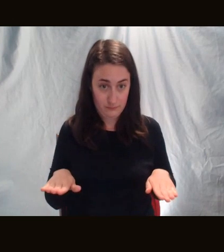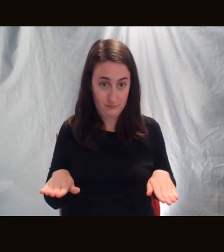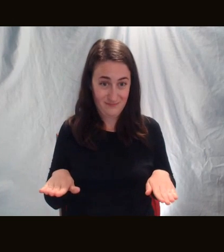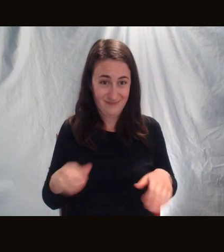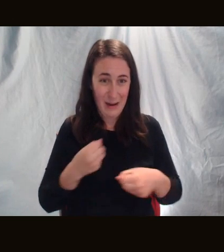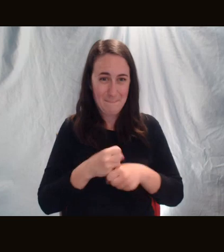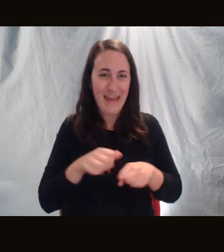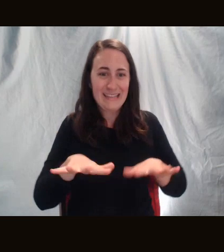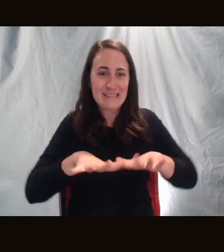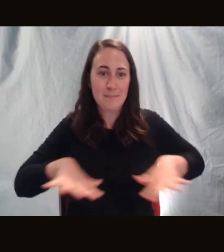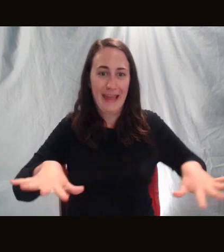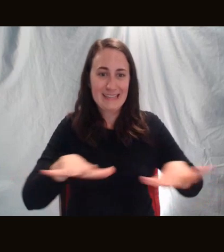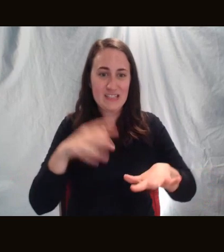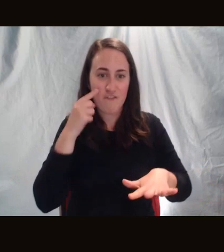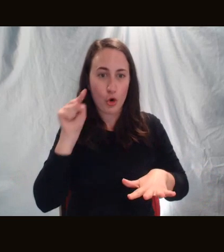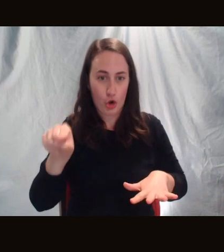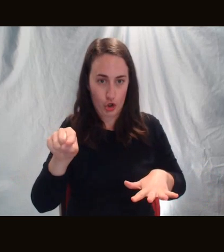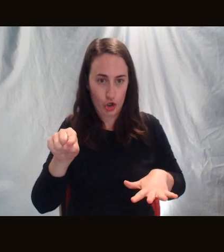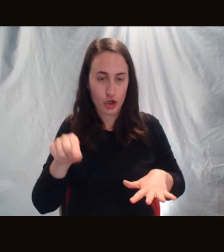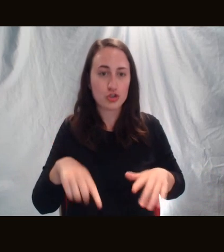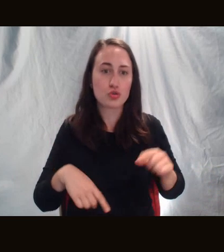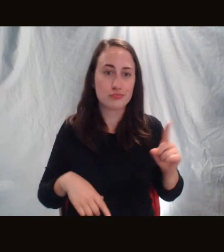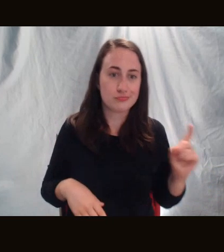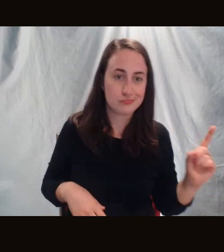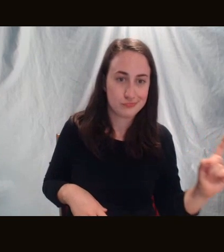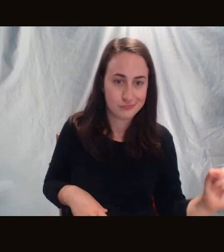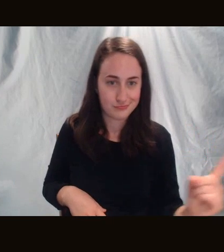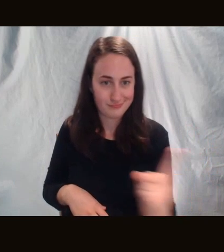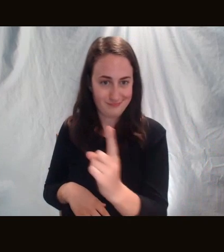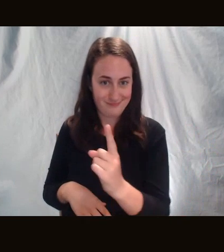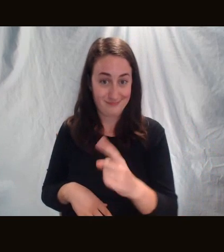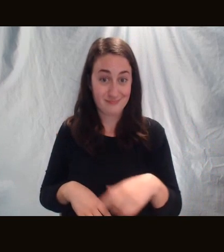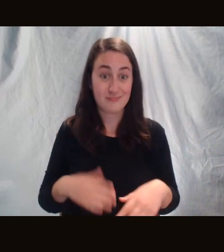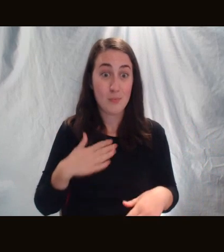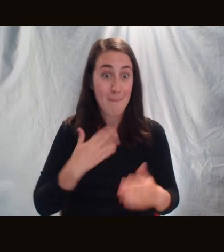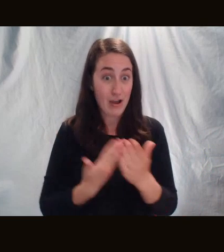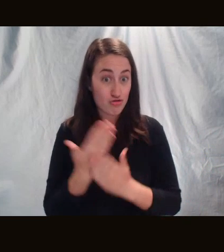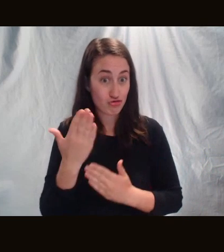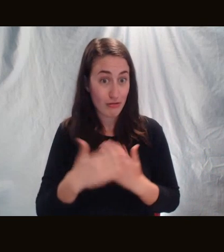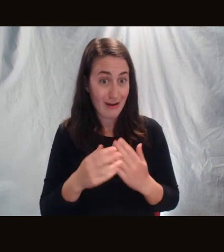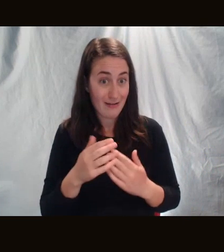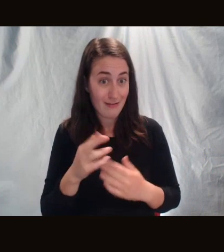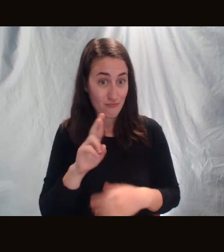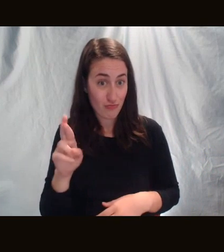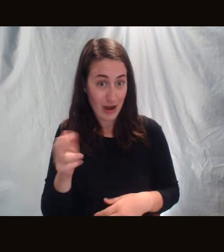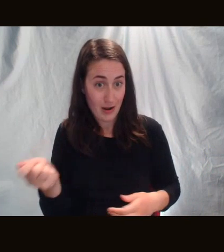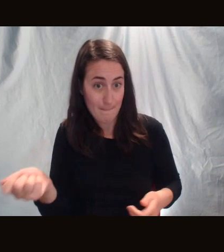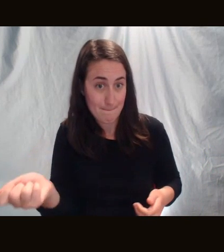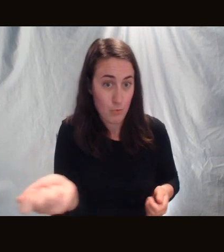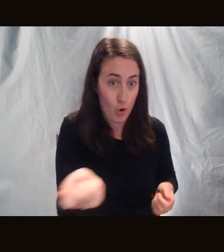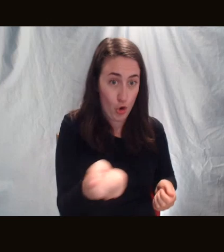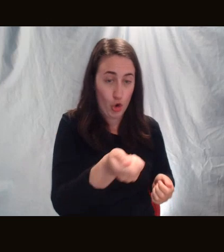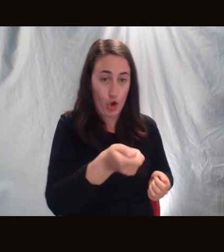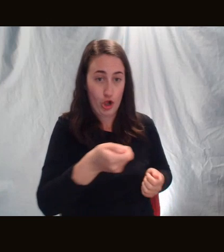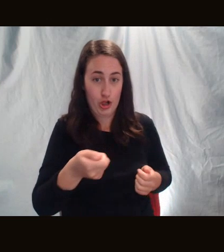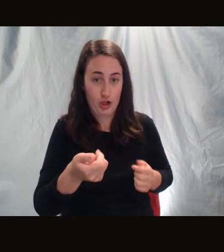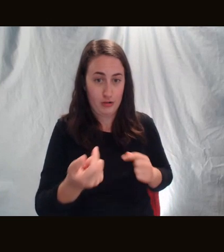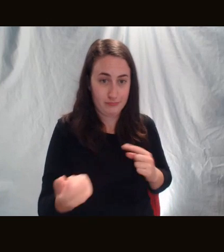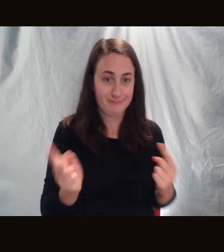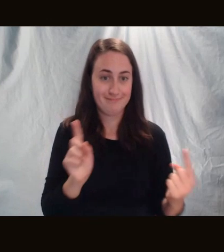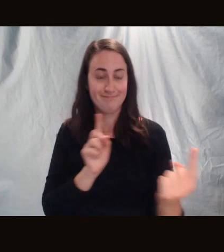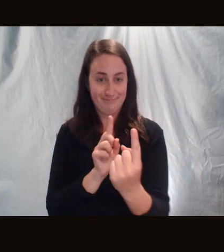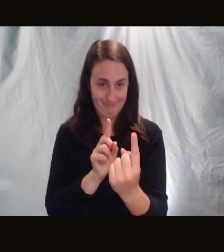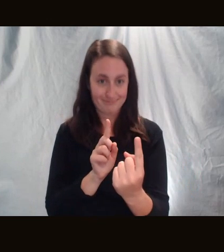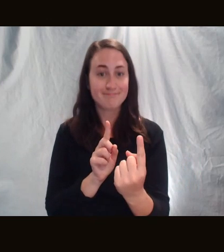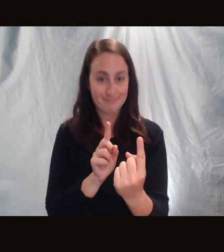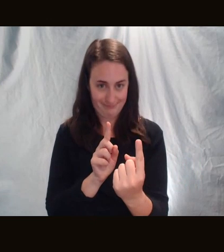the space. Then the right hand signals across, right, and then in place, and then slightly forward in